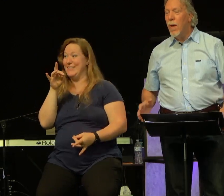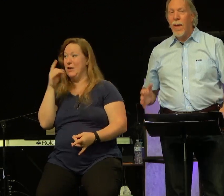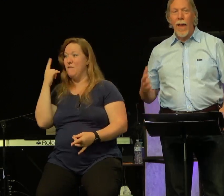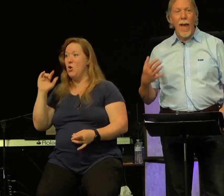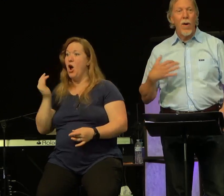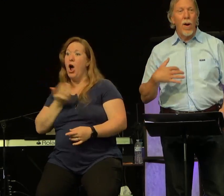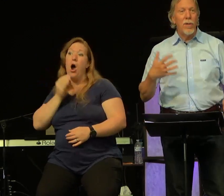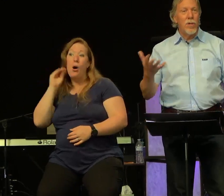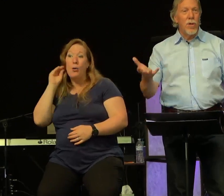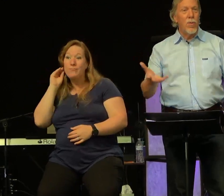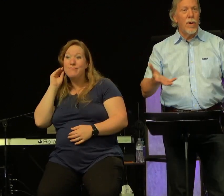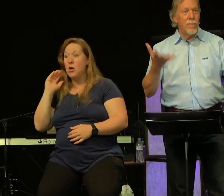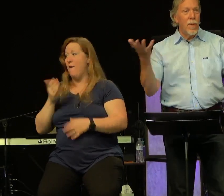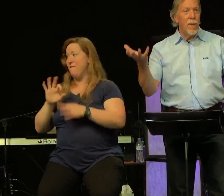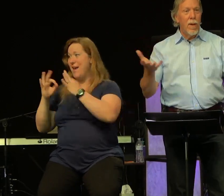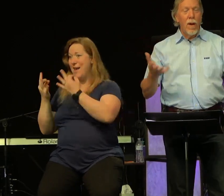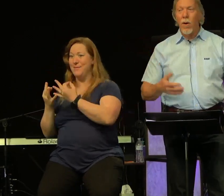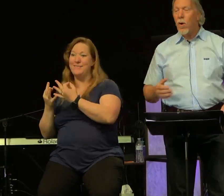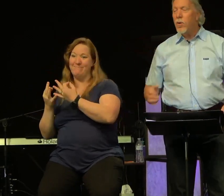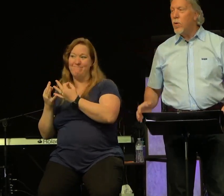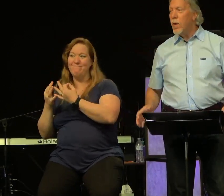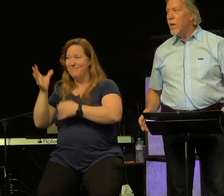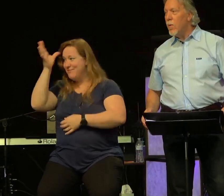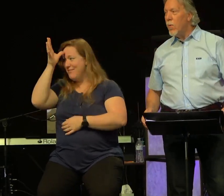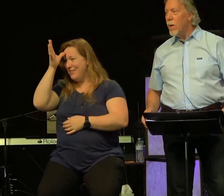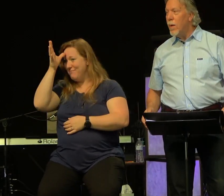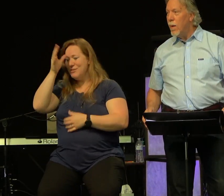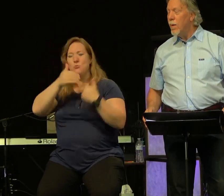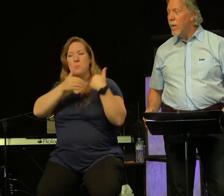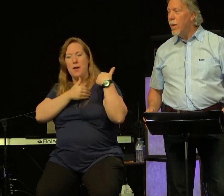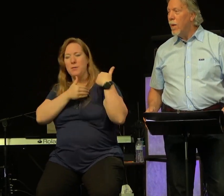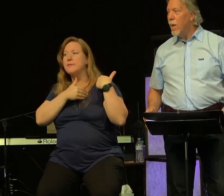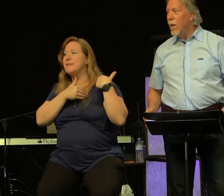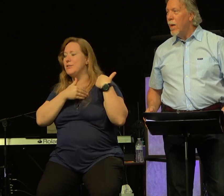for how our children are nurtured in the Lord.